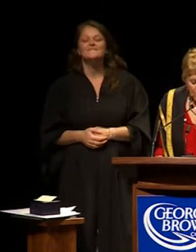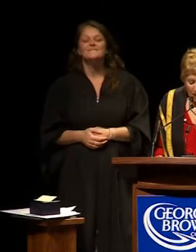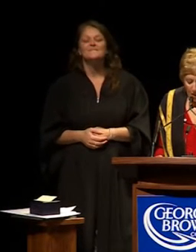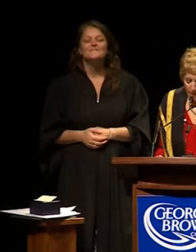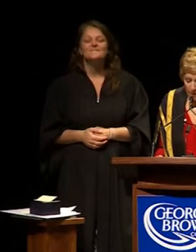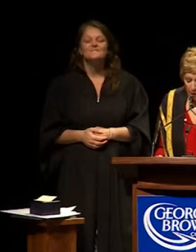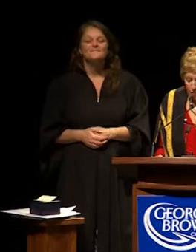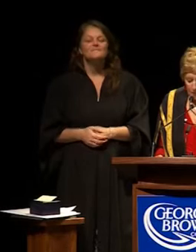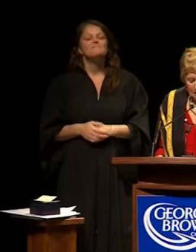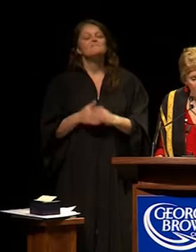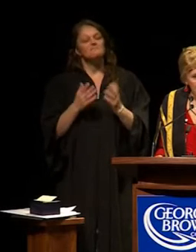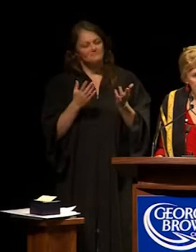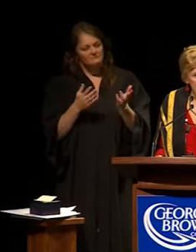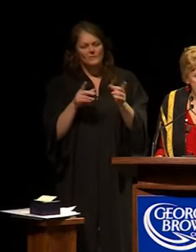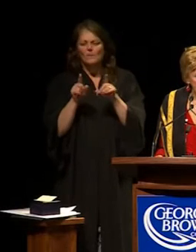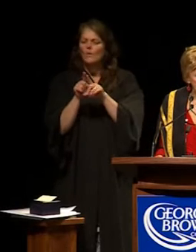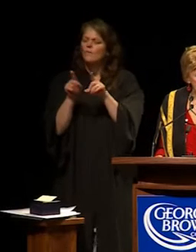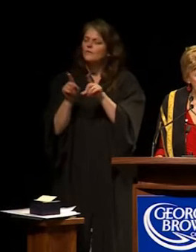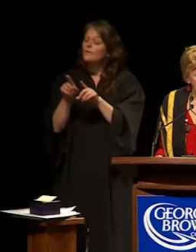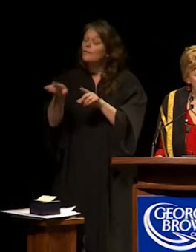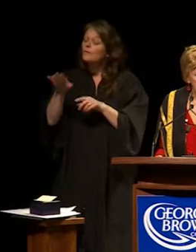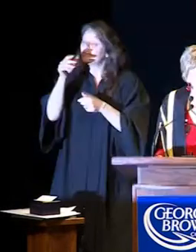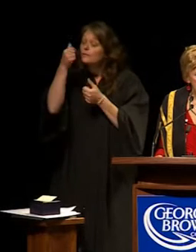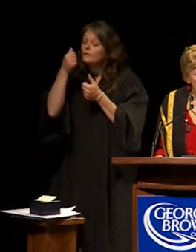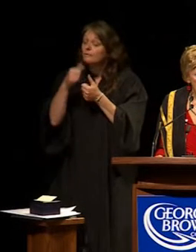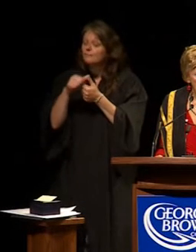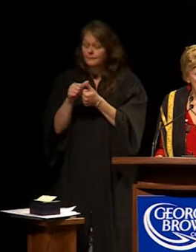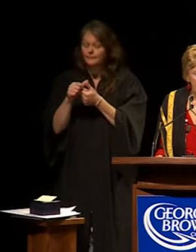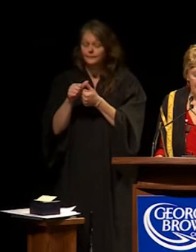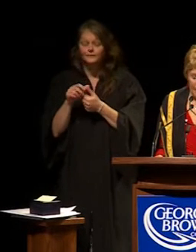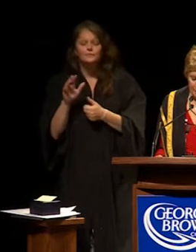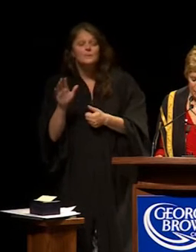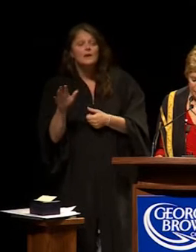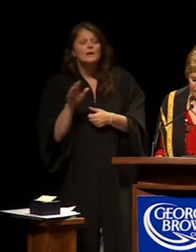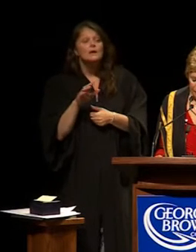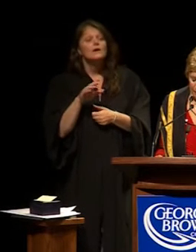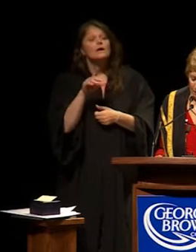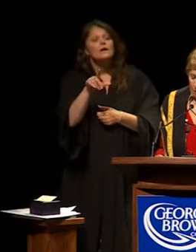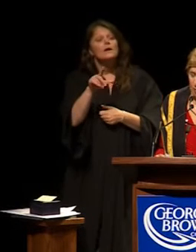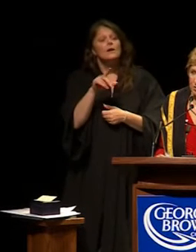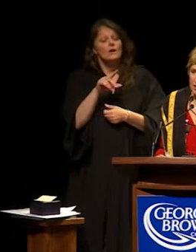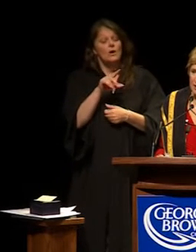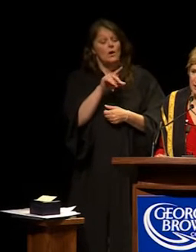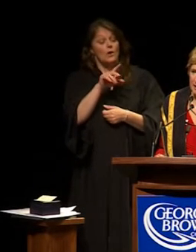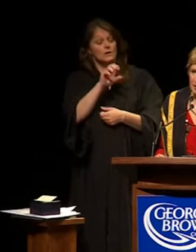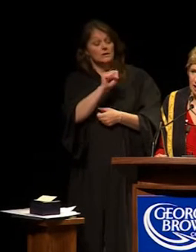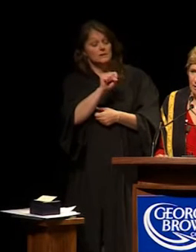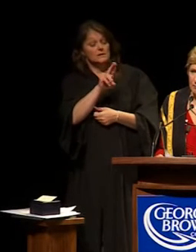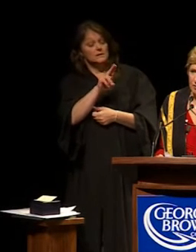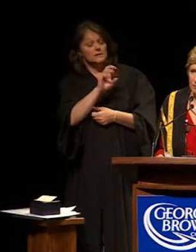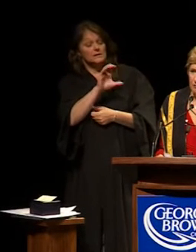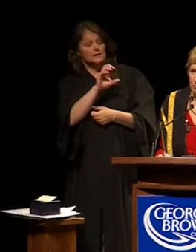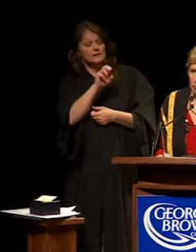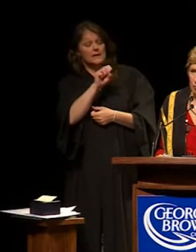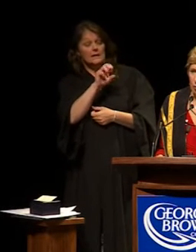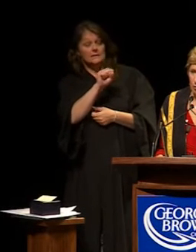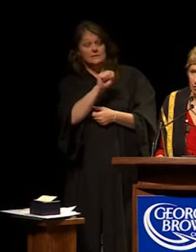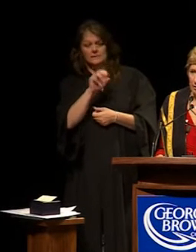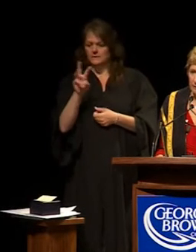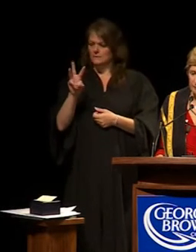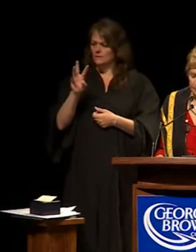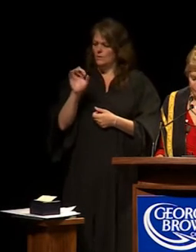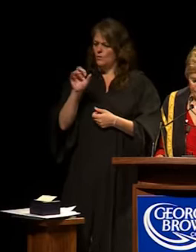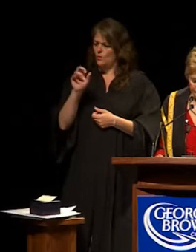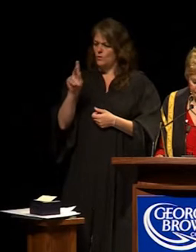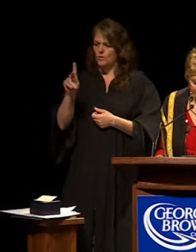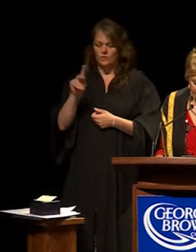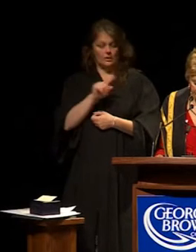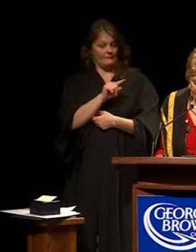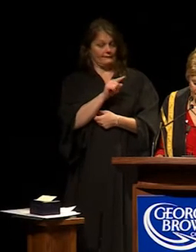As well, remember, the dictionary is the only place where success comes before work.